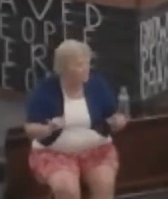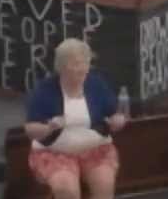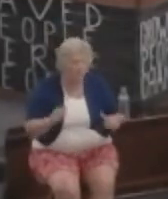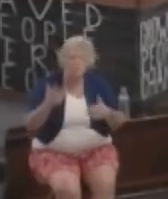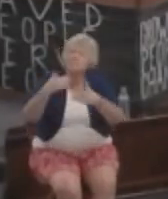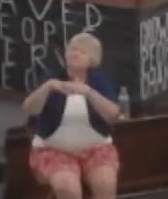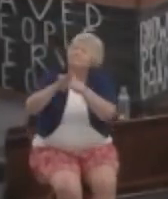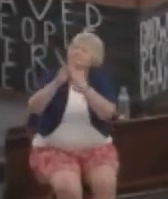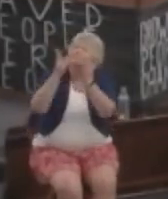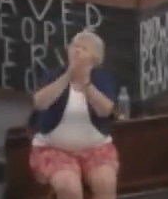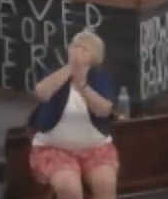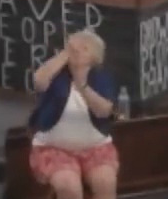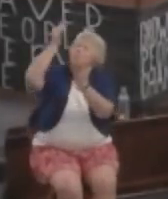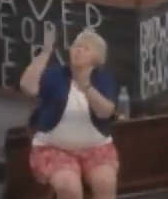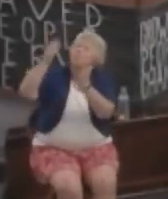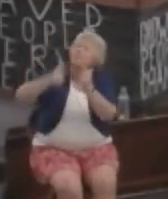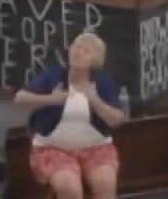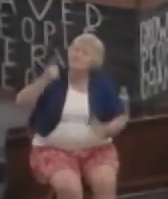glory.